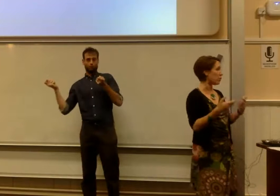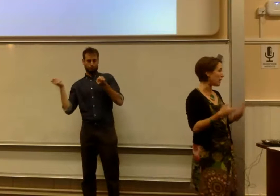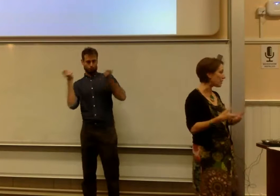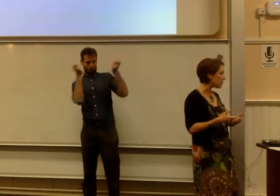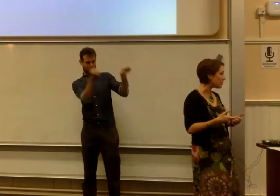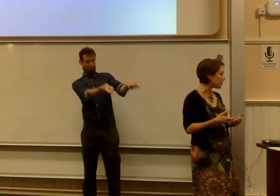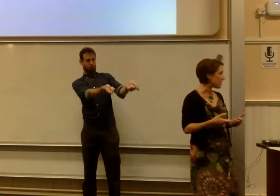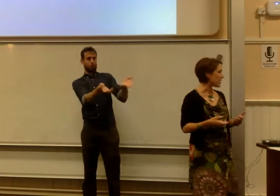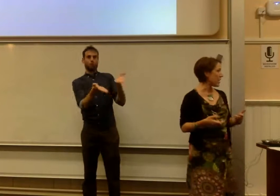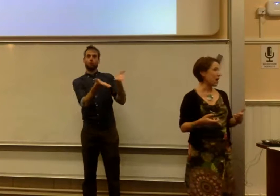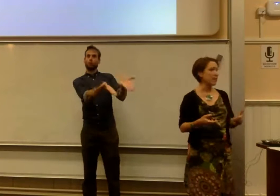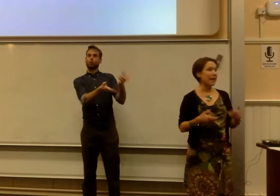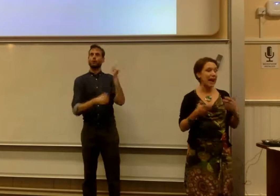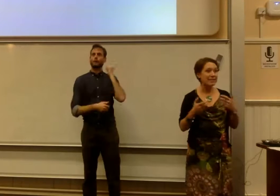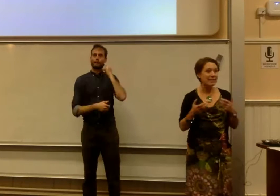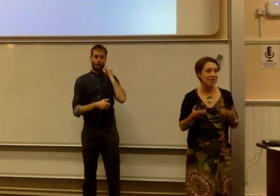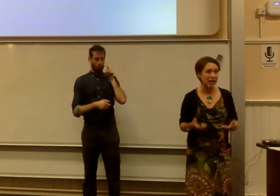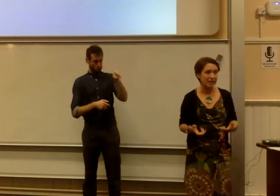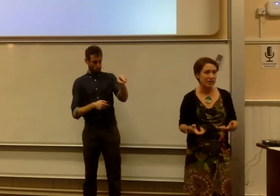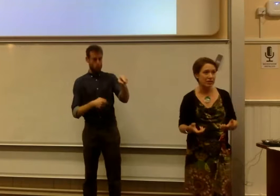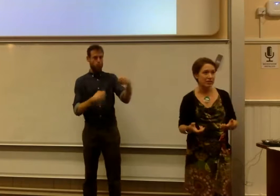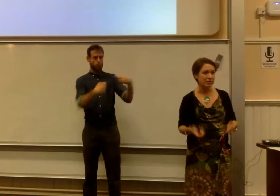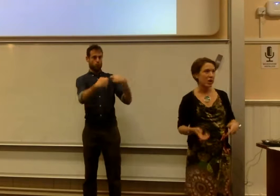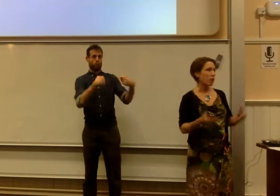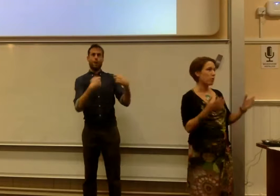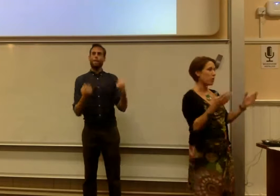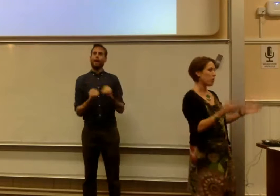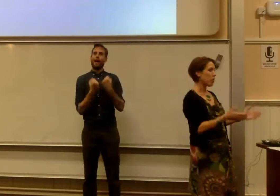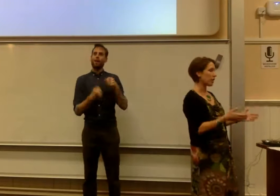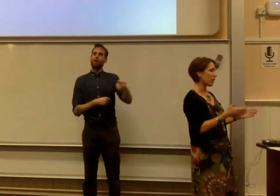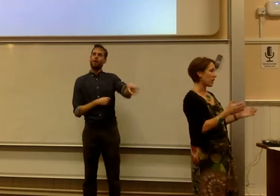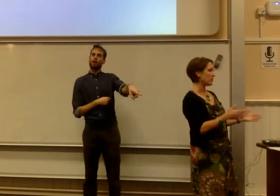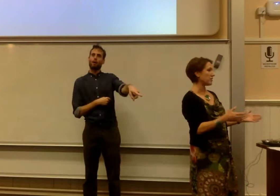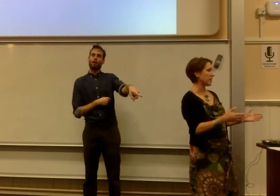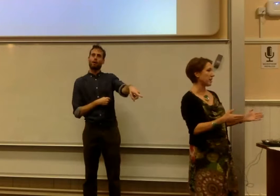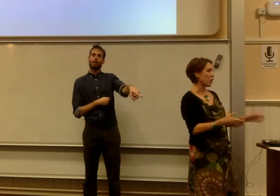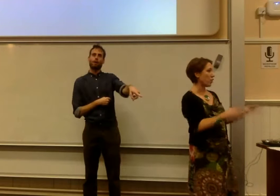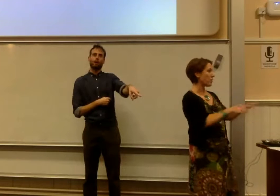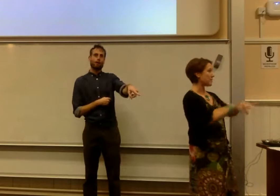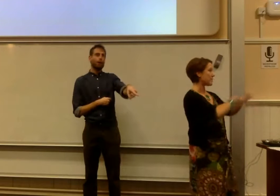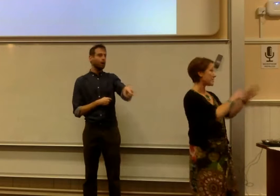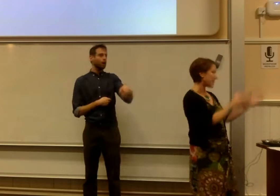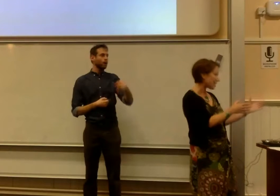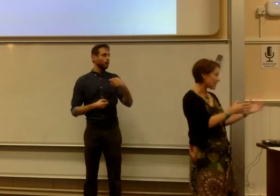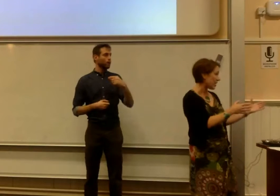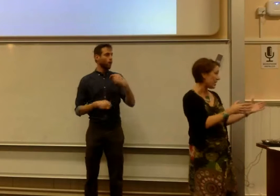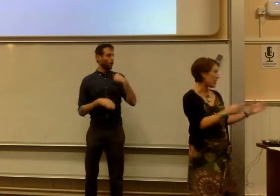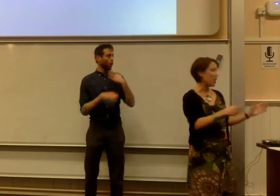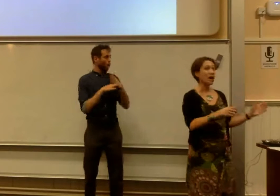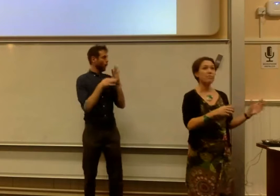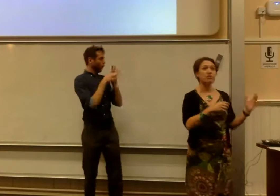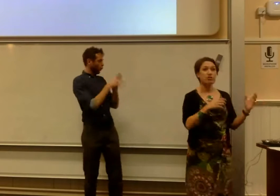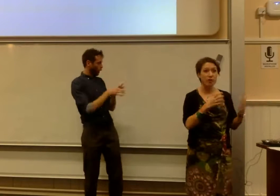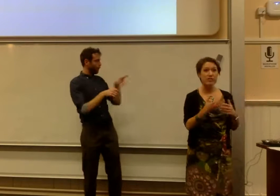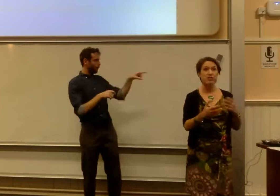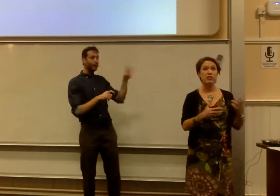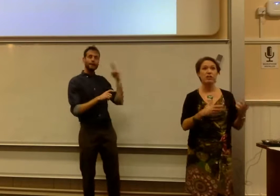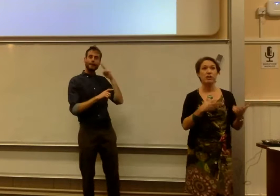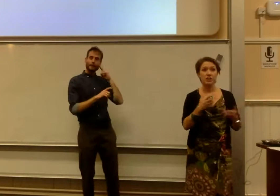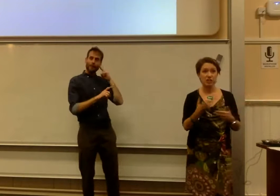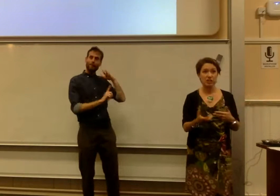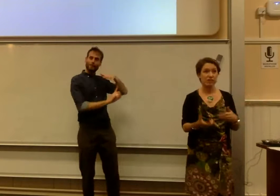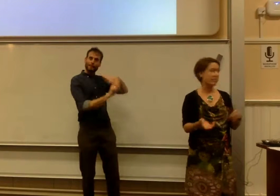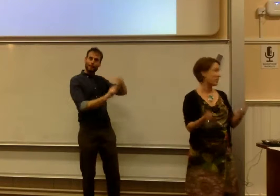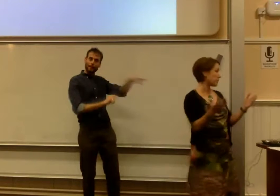one which we welcome. It has its challenges, but we're working closely with the deaf sector to try